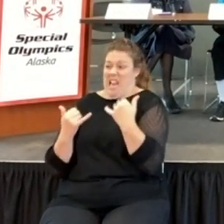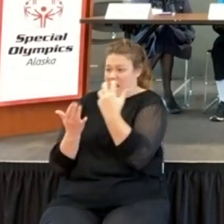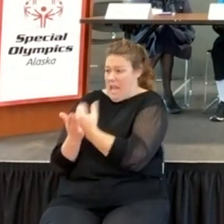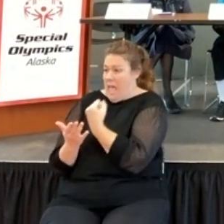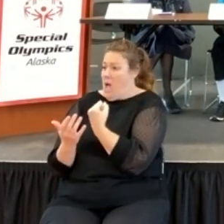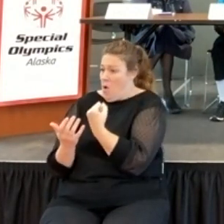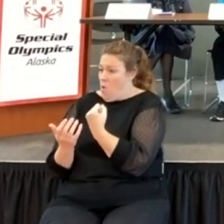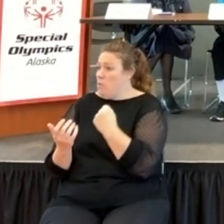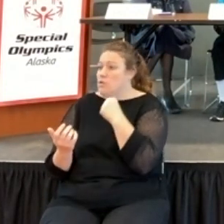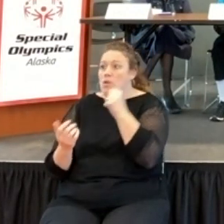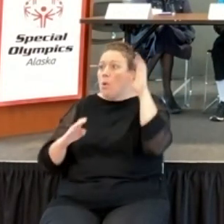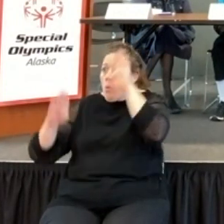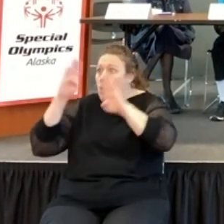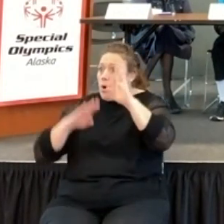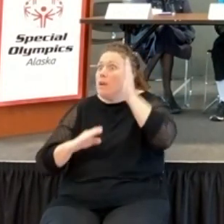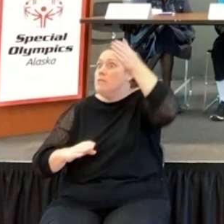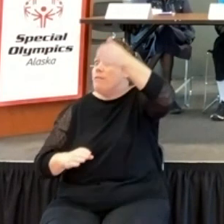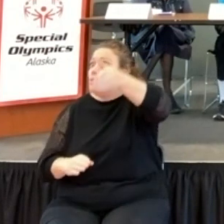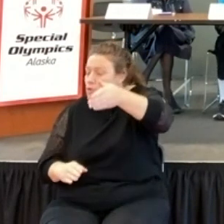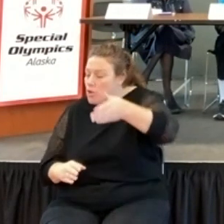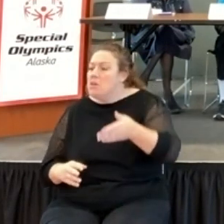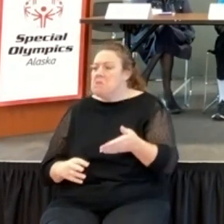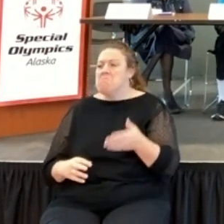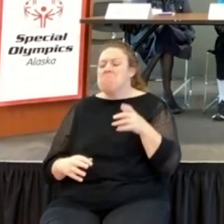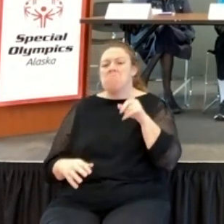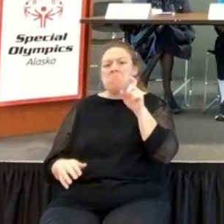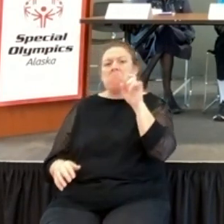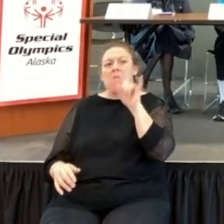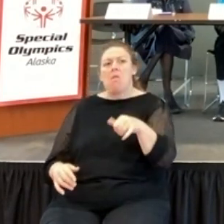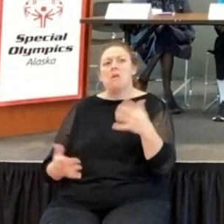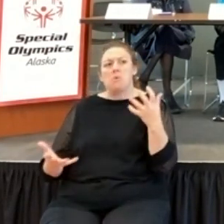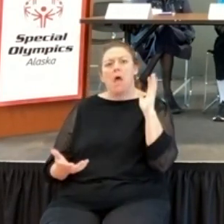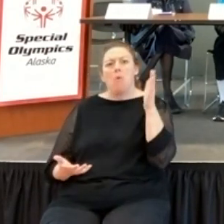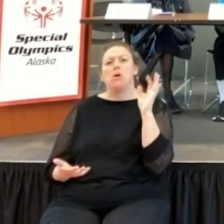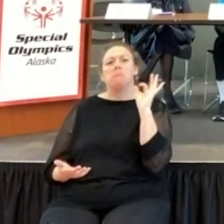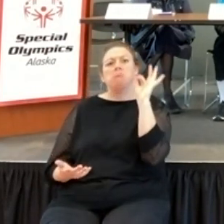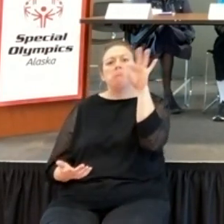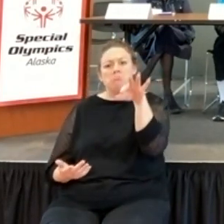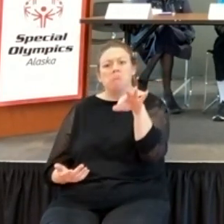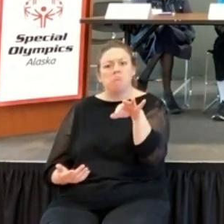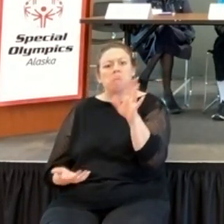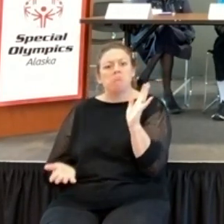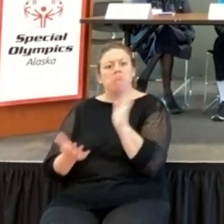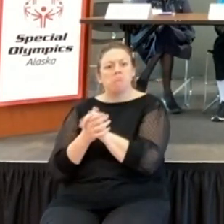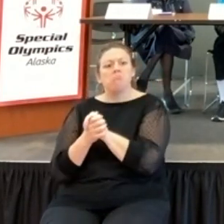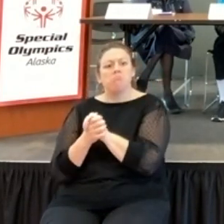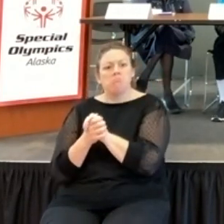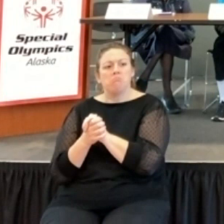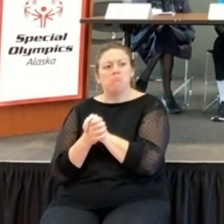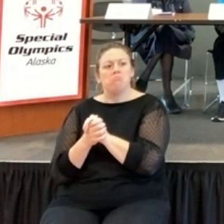it tomorrow. That's what I would like to do to enchant our